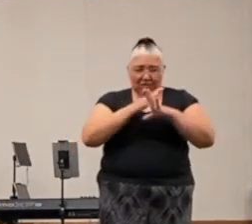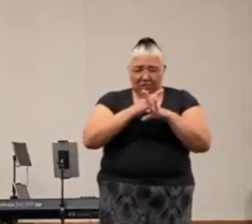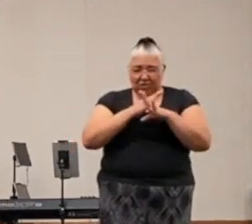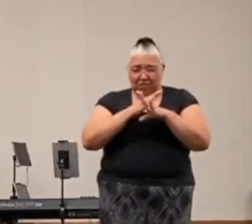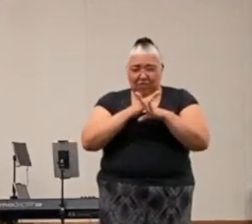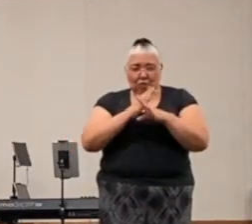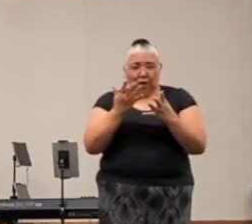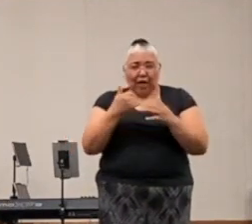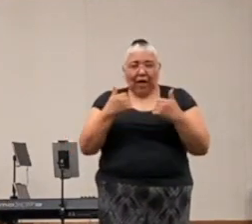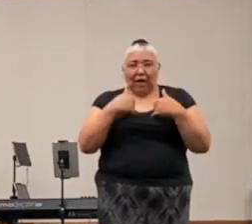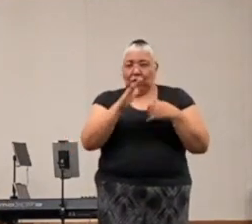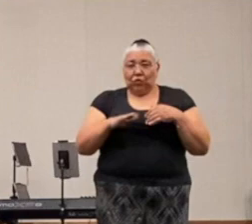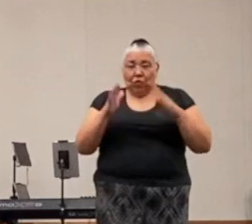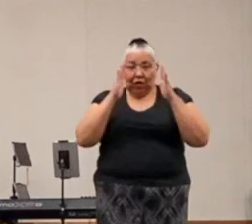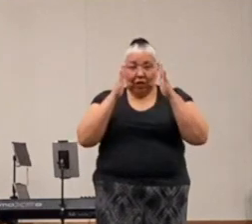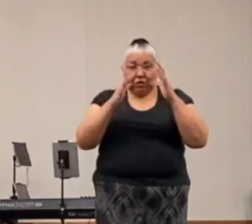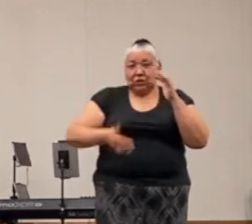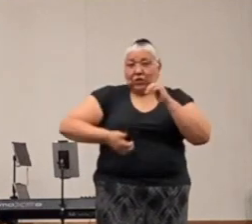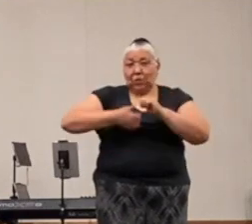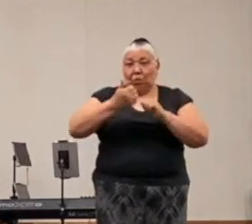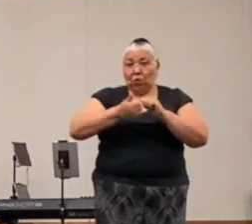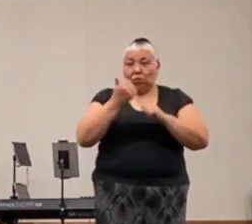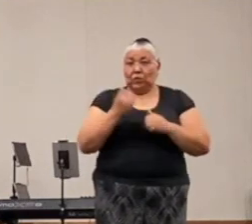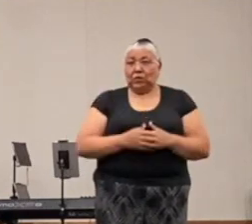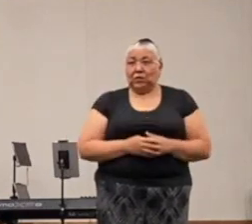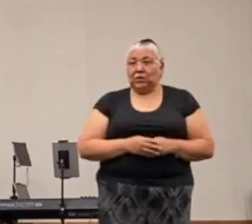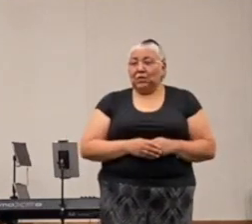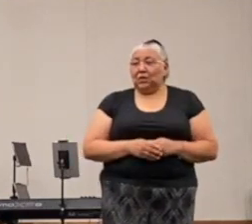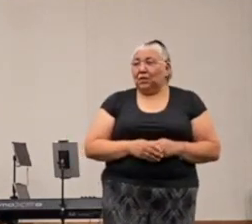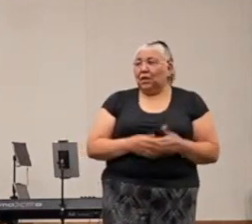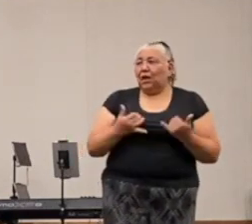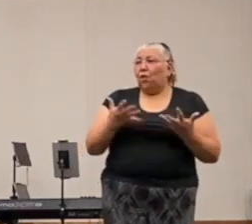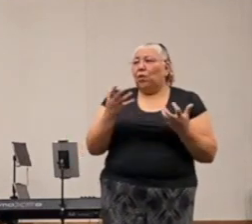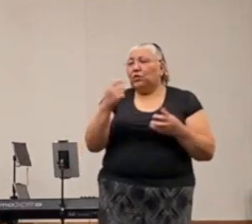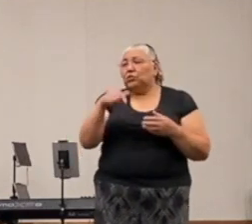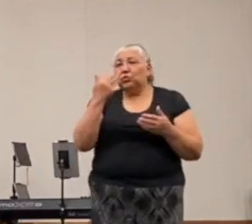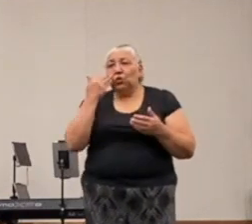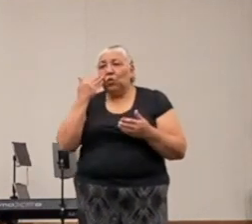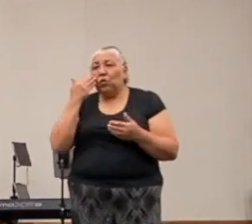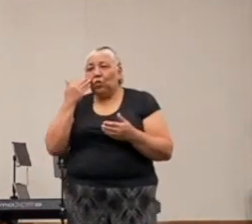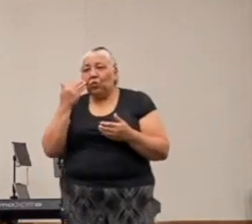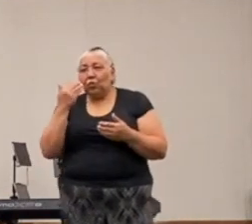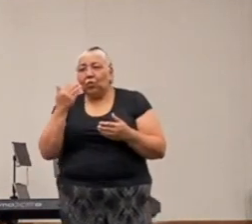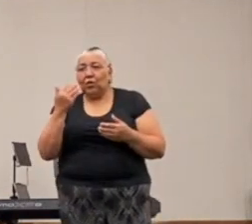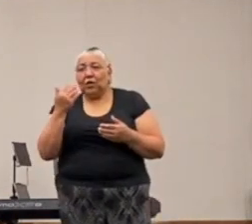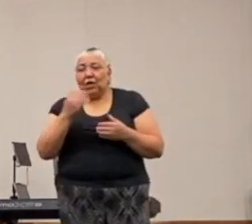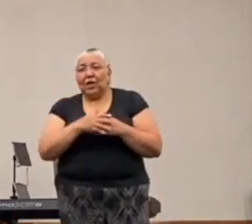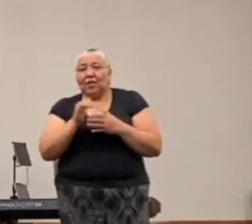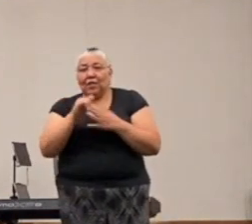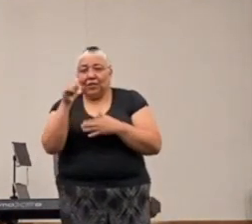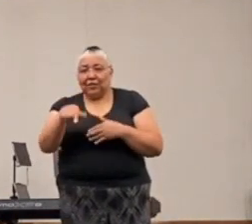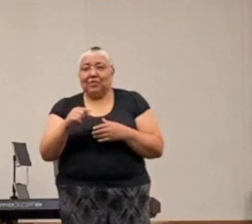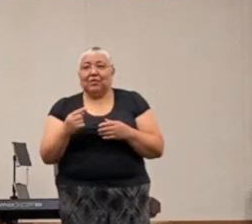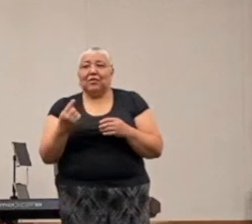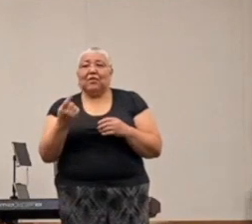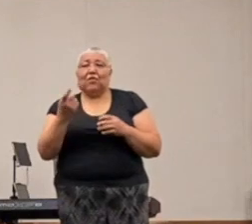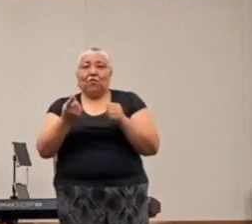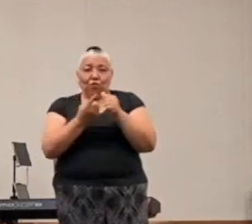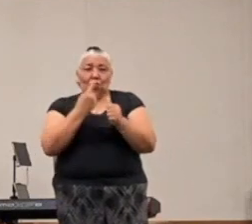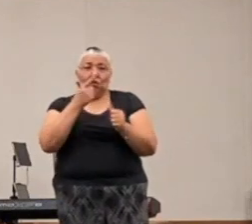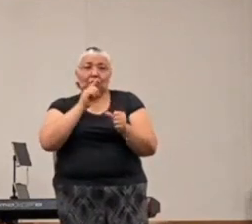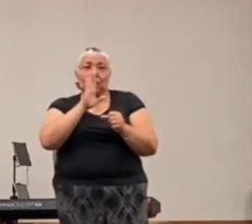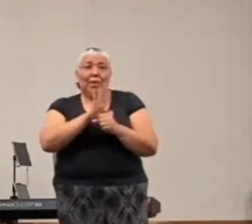your attention the most? Now I want you to notice that this is the first